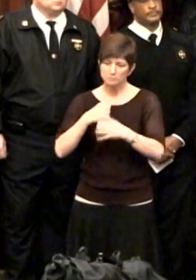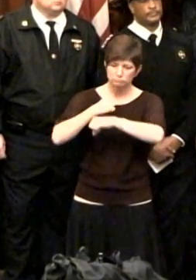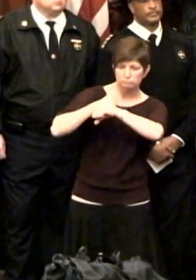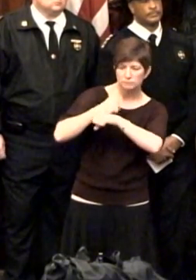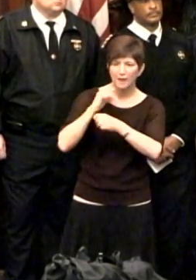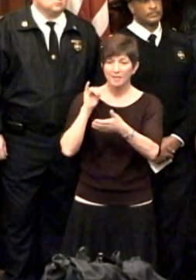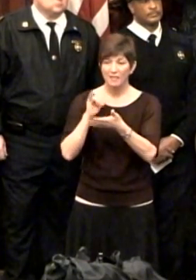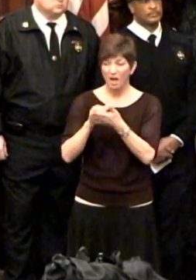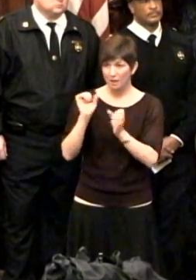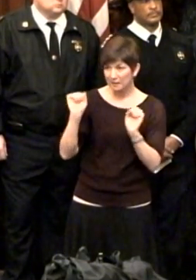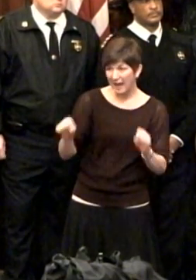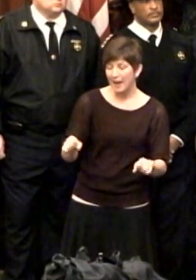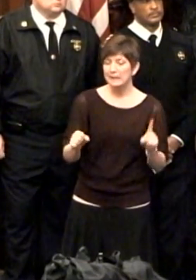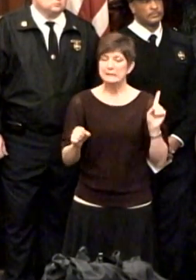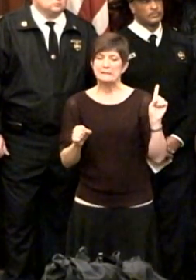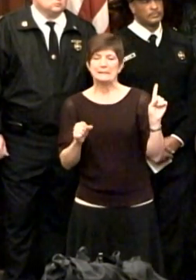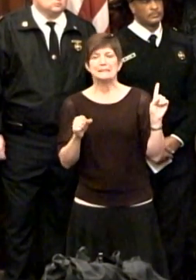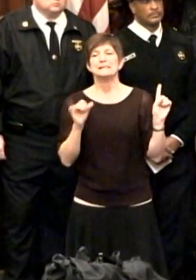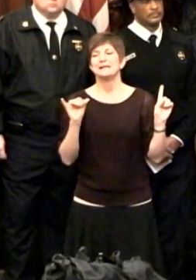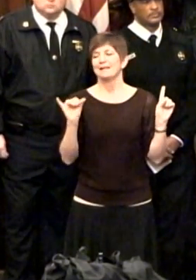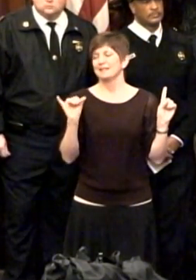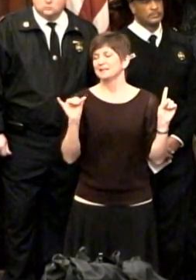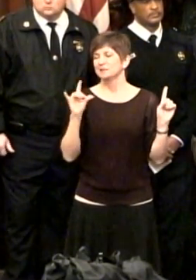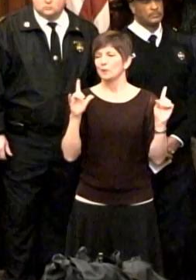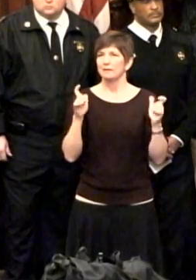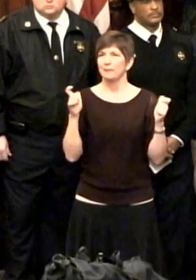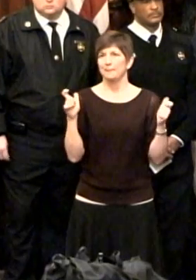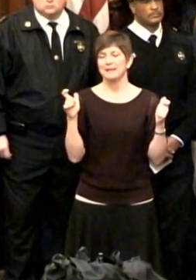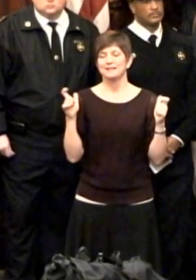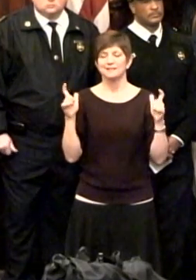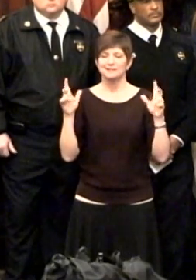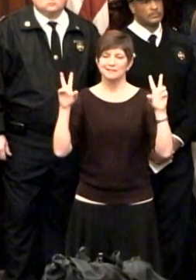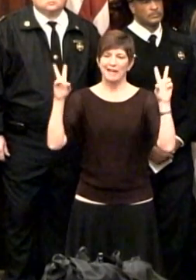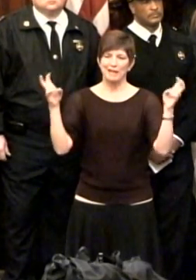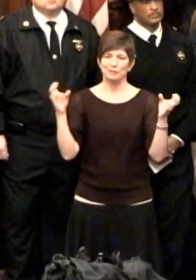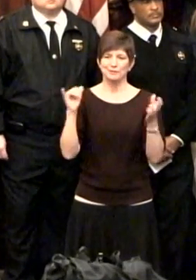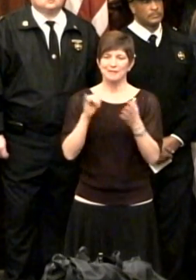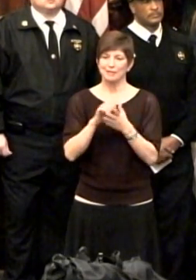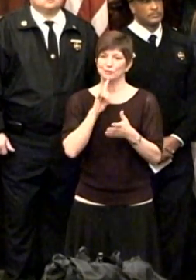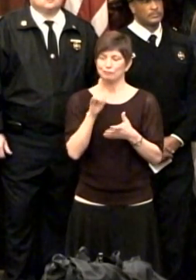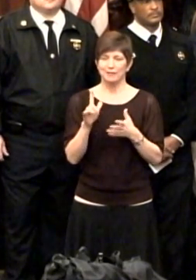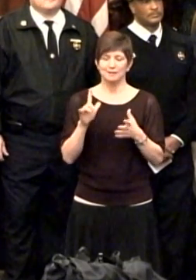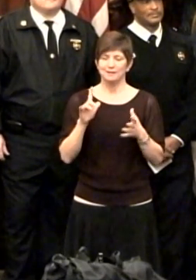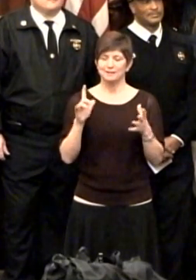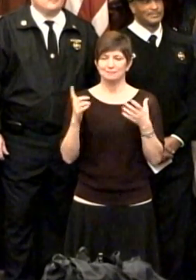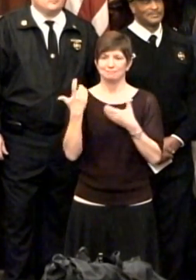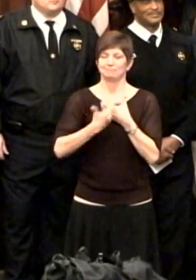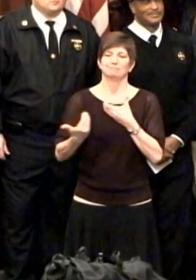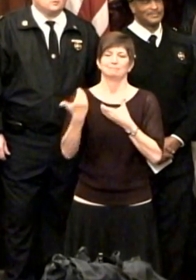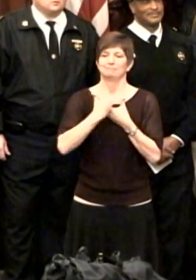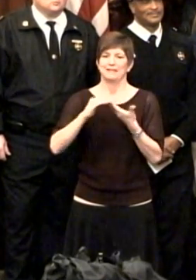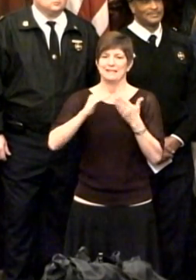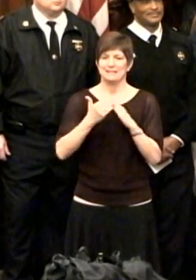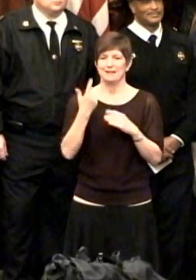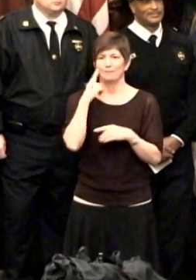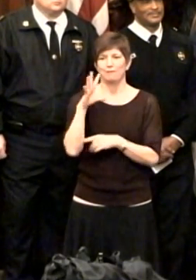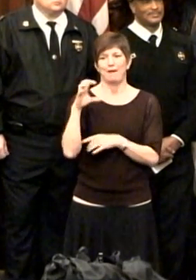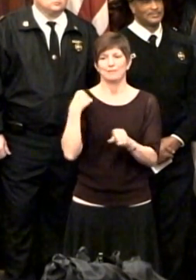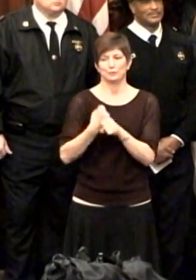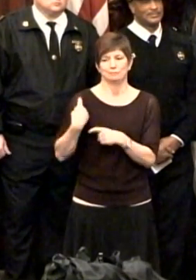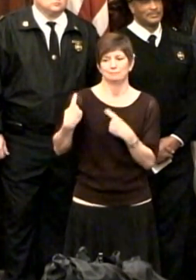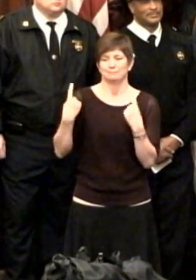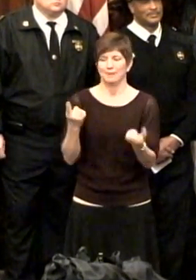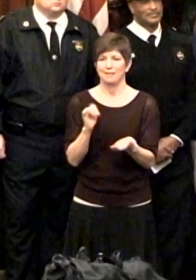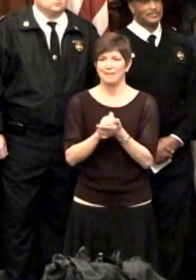Yeah, I know this is one of the great issues that has vexed this city for the last 500 years. But